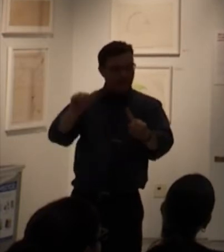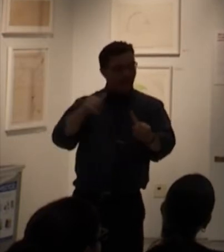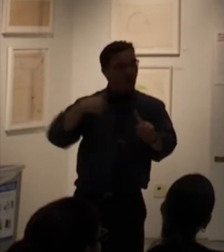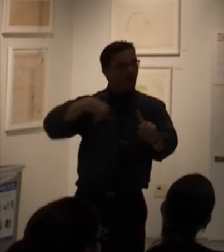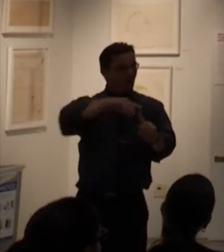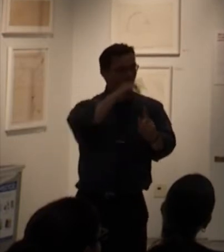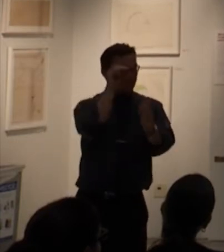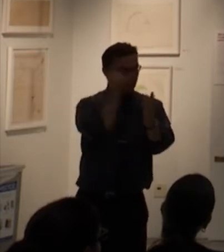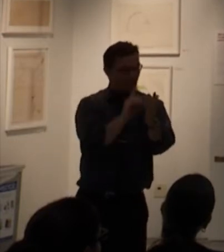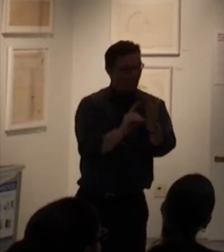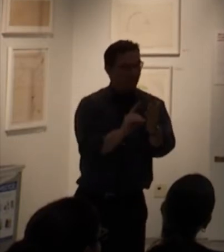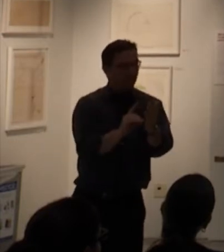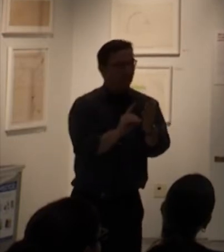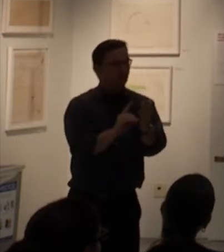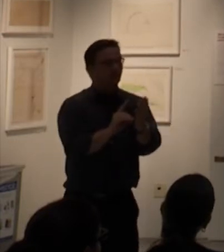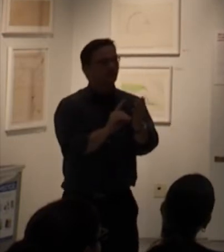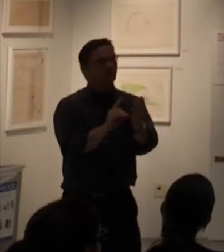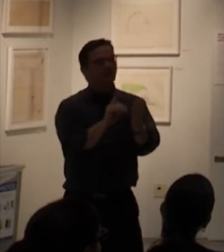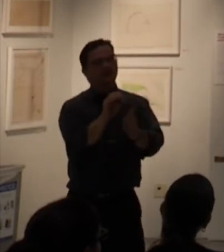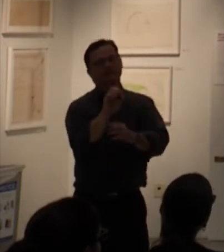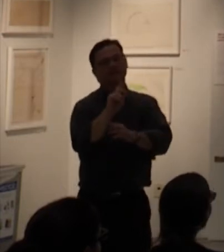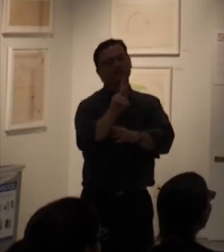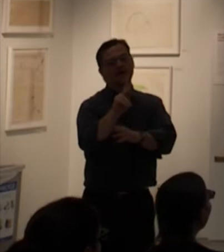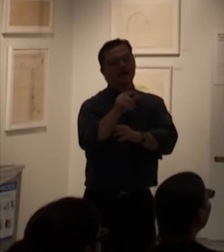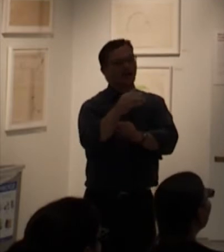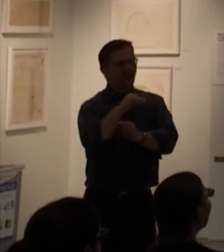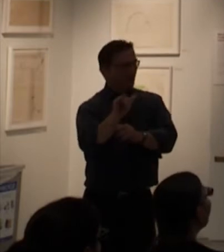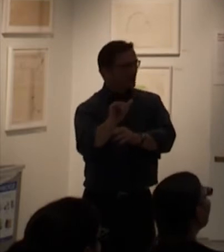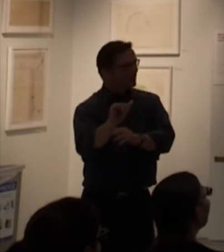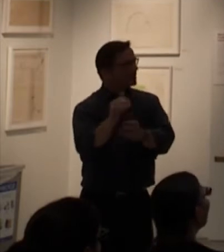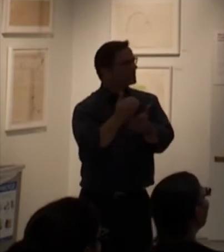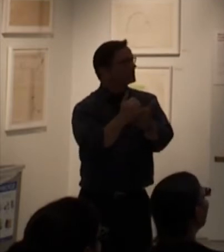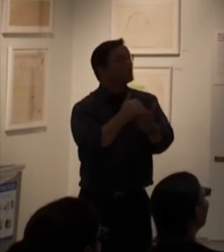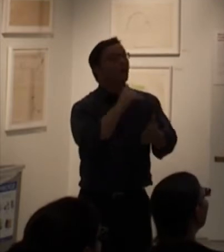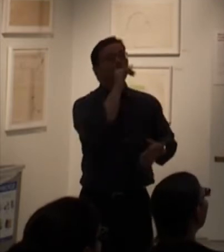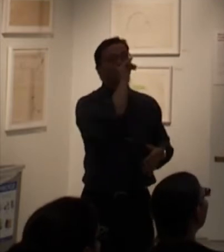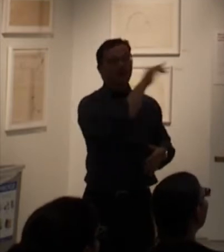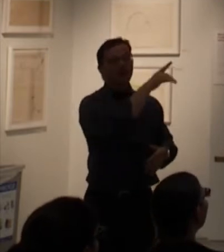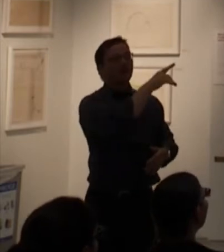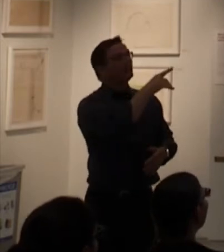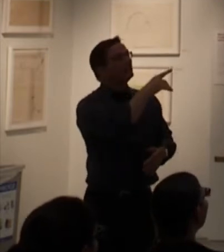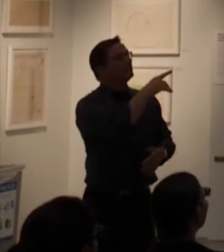designed the Frank Gehry collection. Oh, this is a shot.